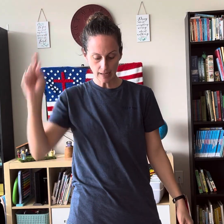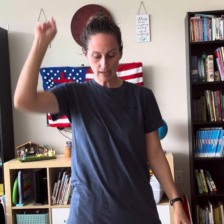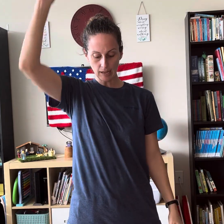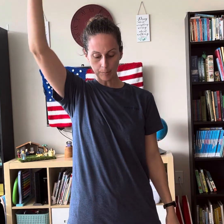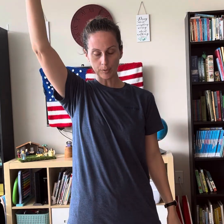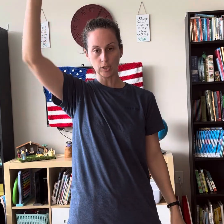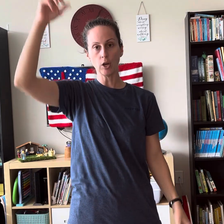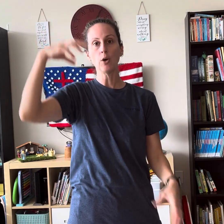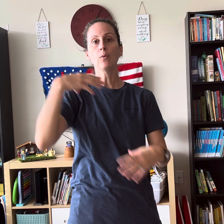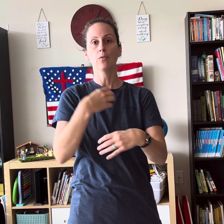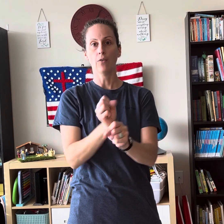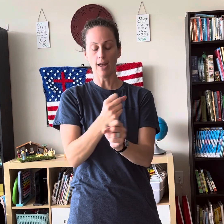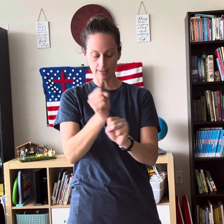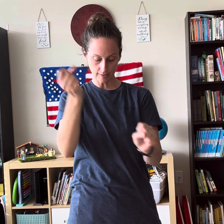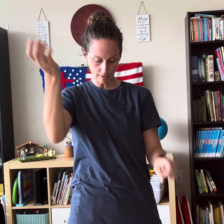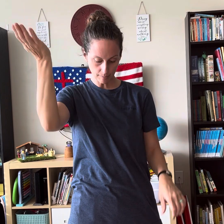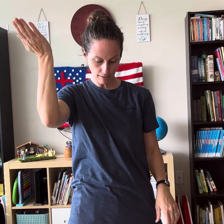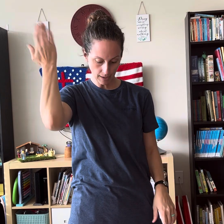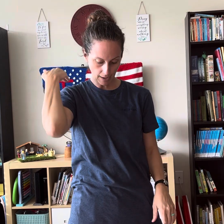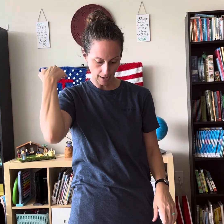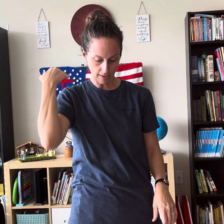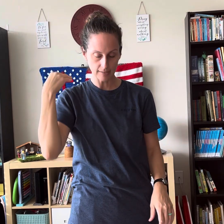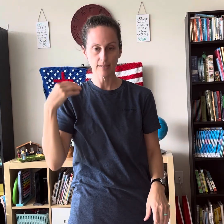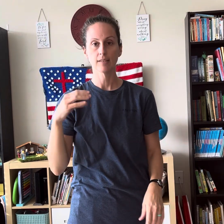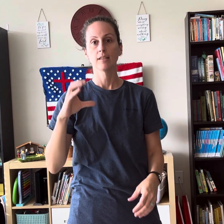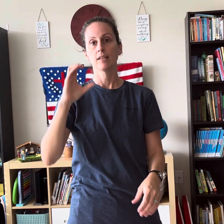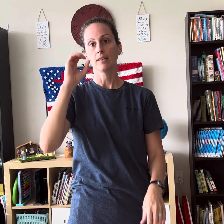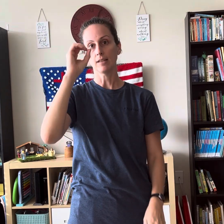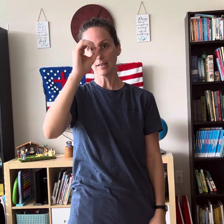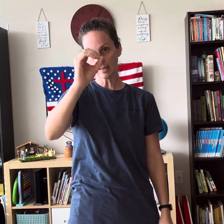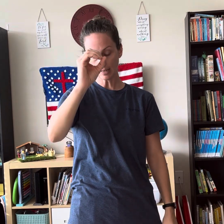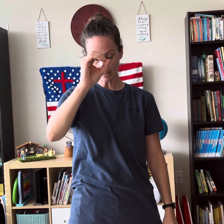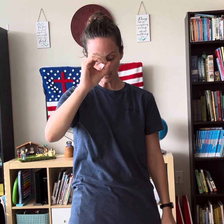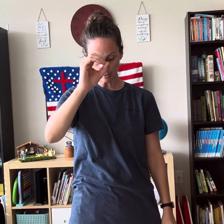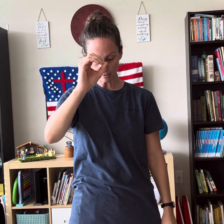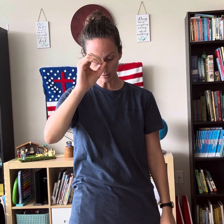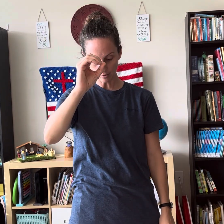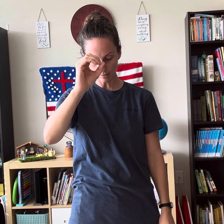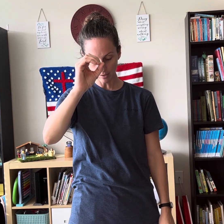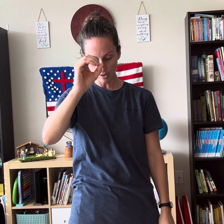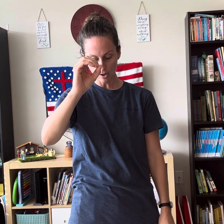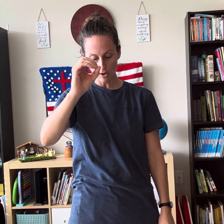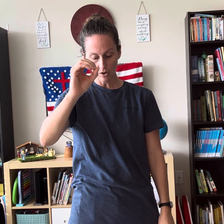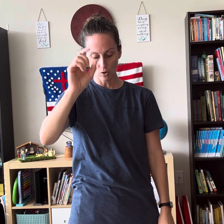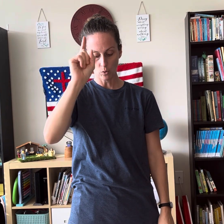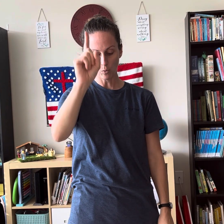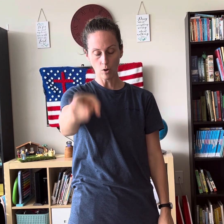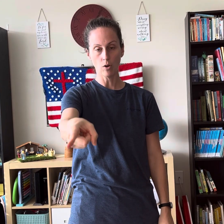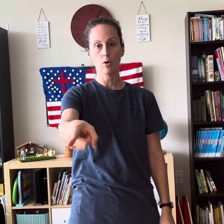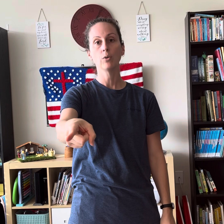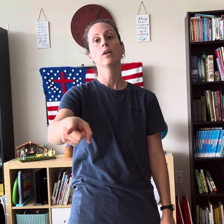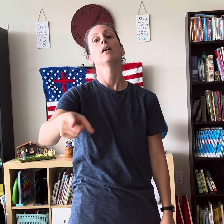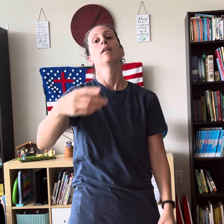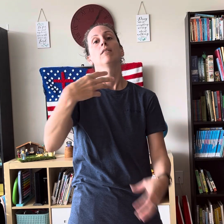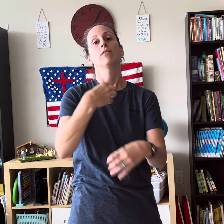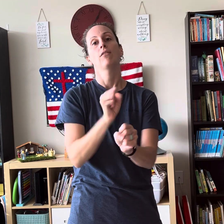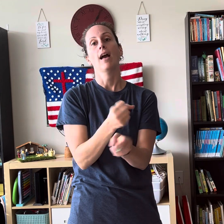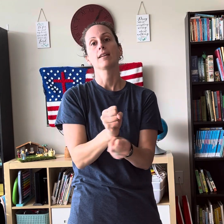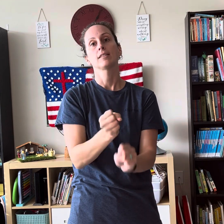ipso factum est nihil. quod